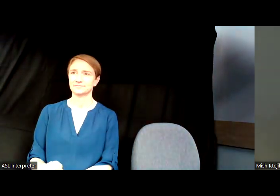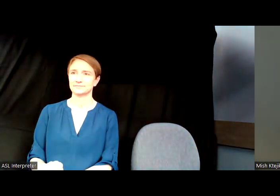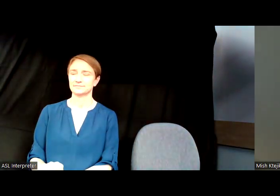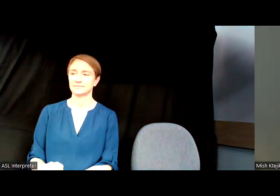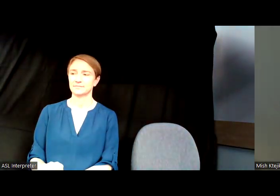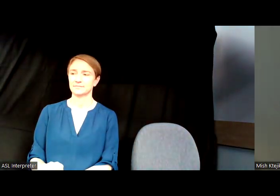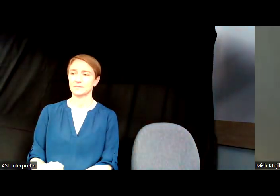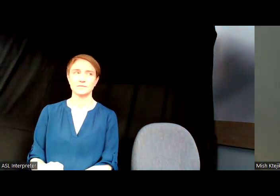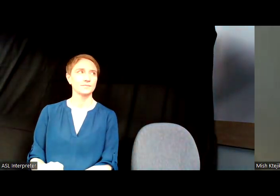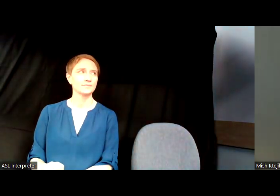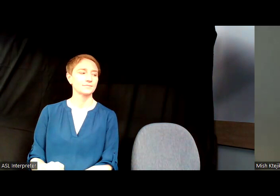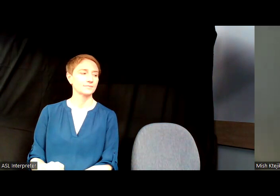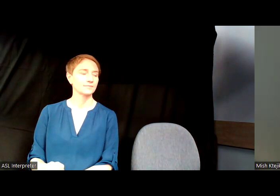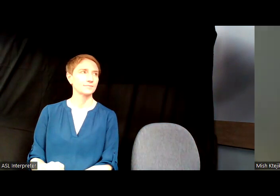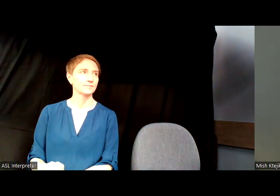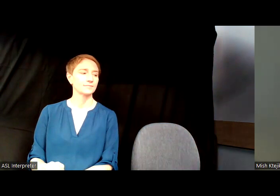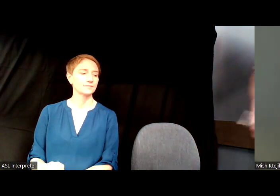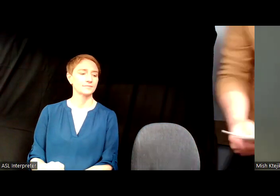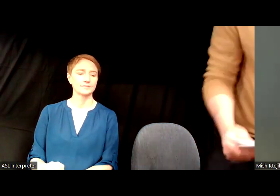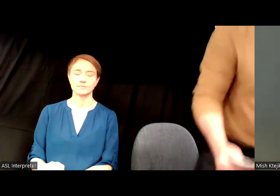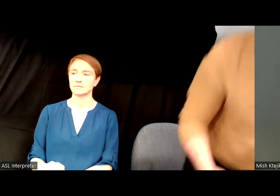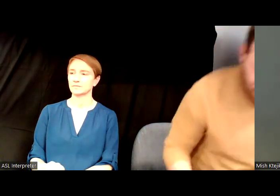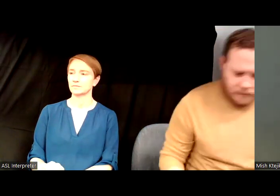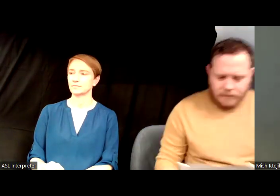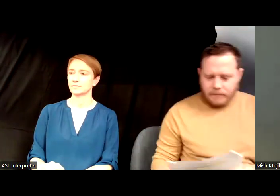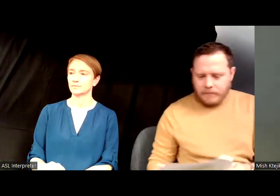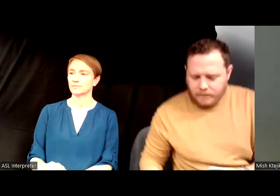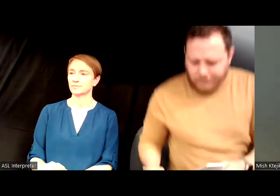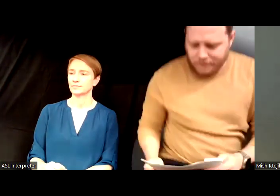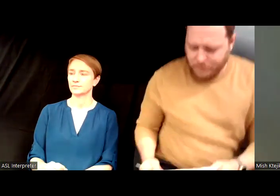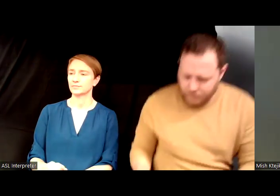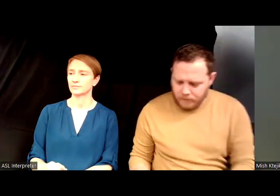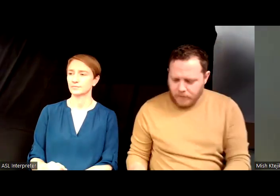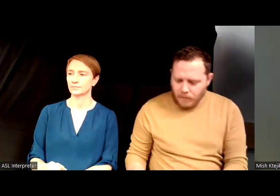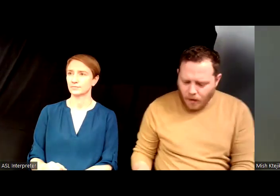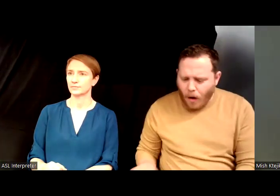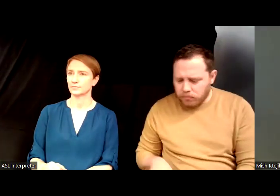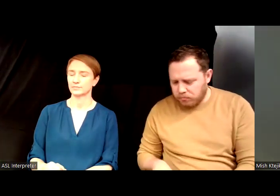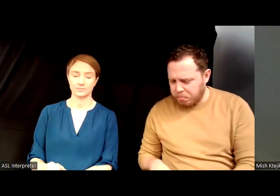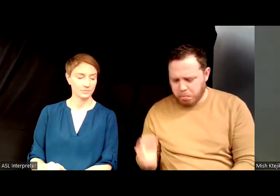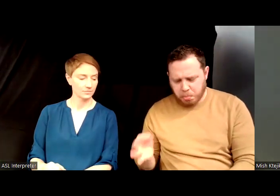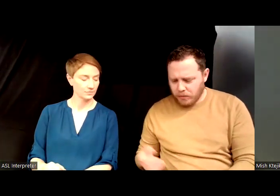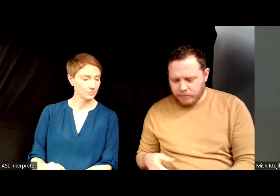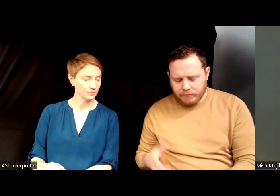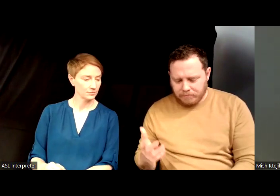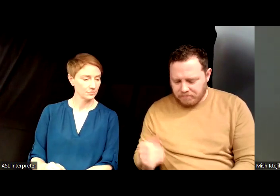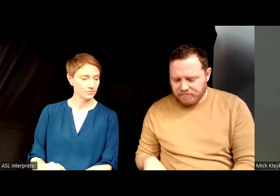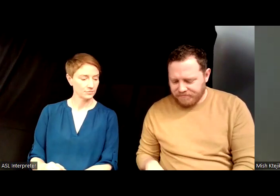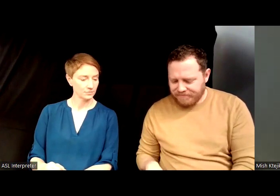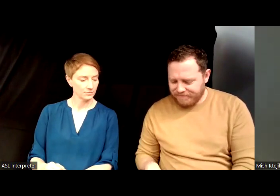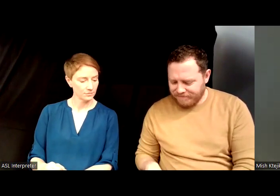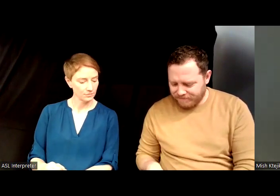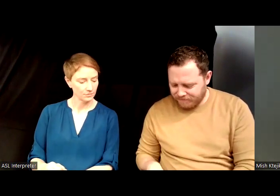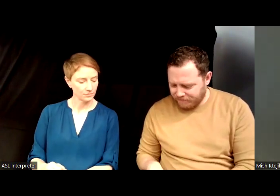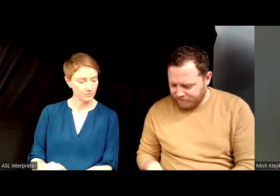So it's probably best to have a discussion to say that how are we going to prove following the code